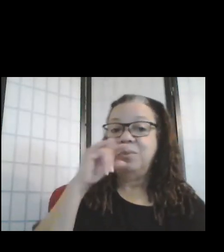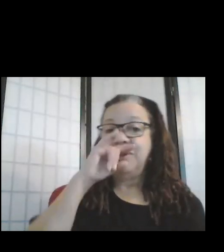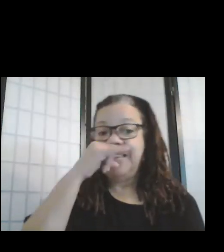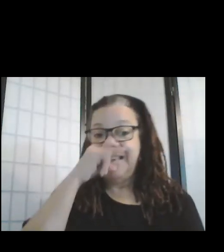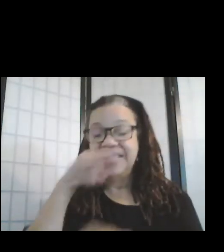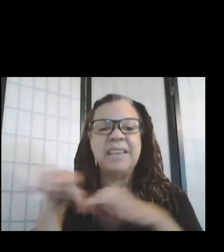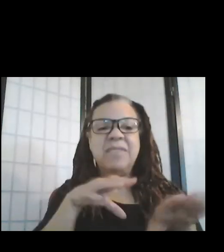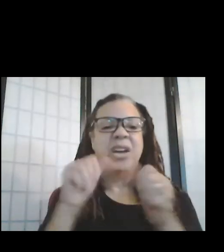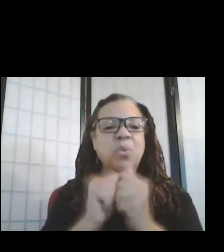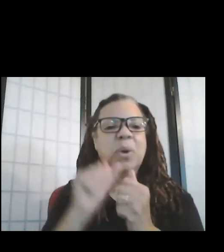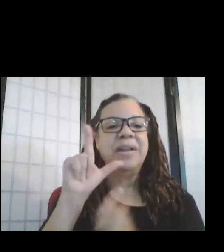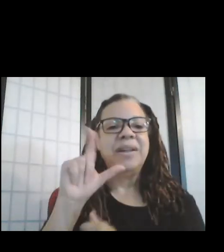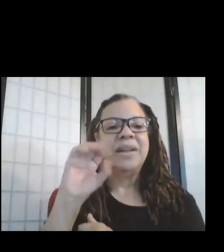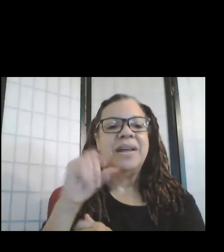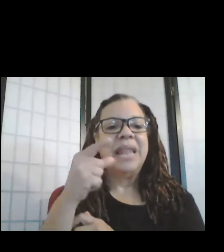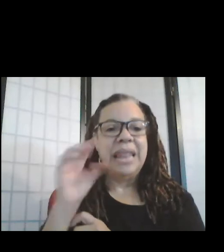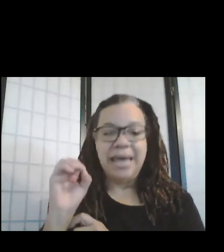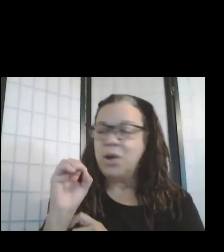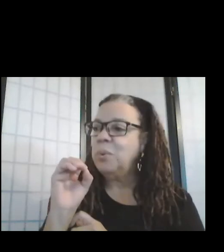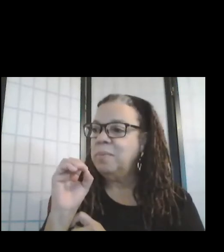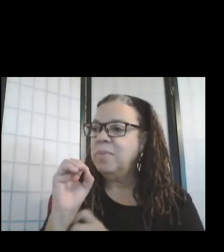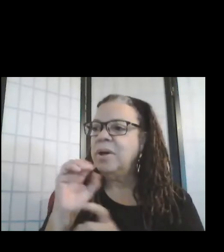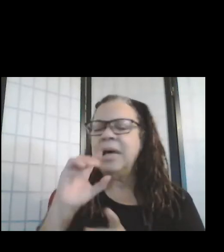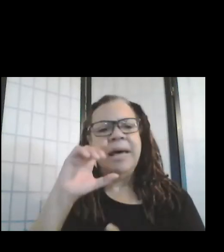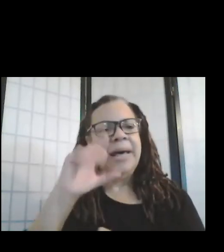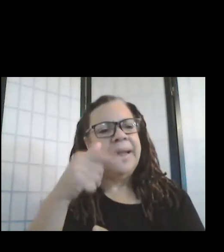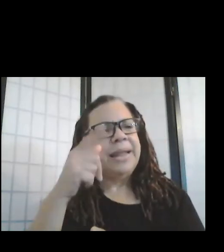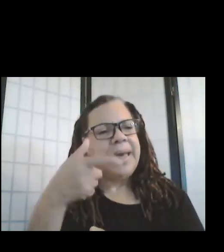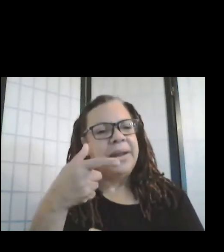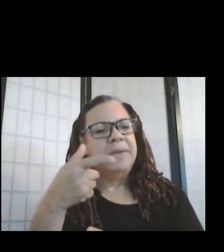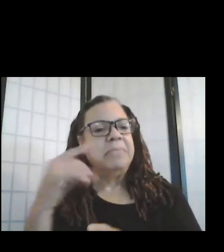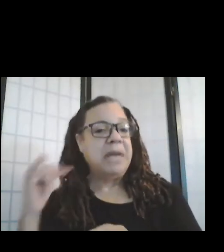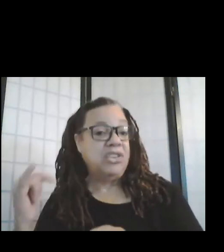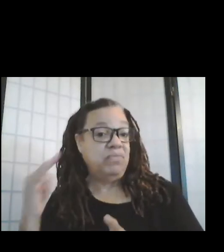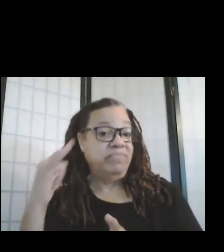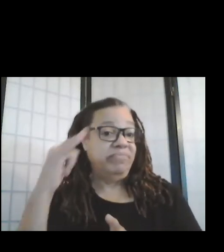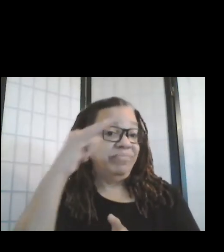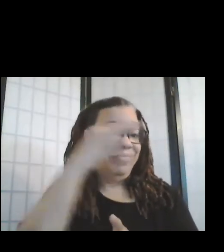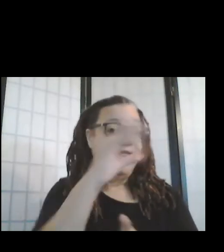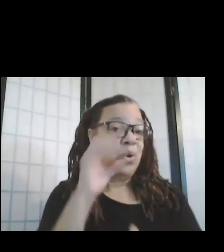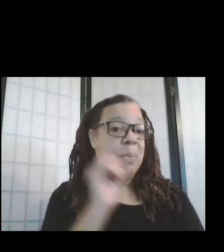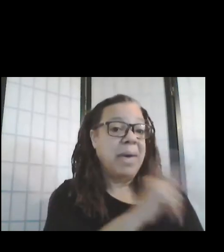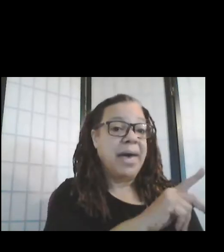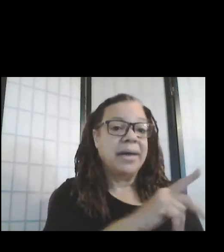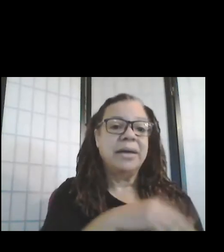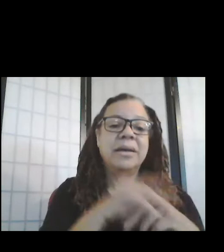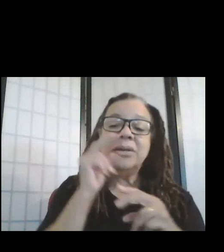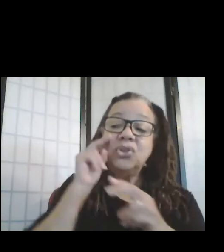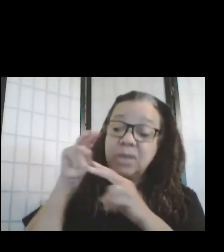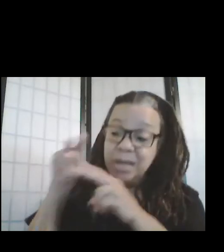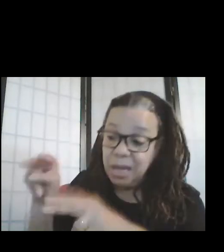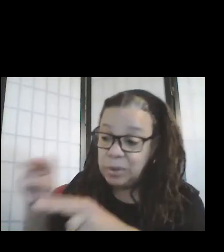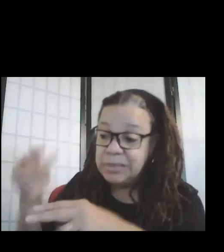blocks. Later, as her Seattle-bound flight leaves Logan, she peers from the plane's